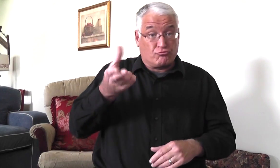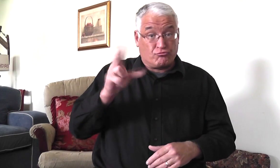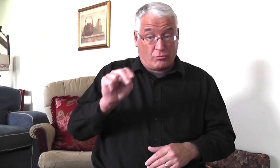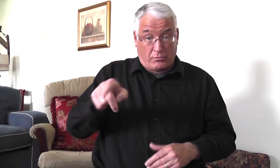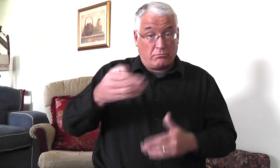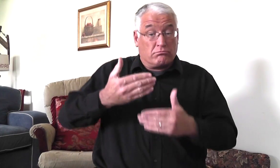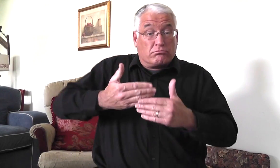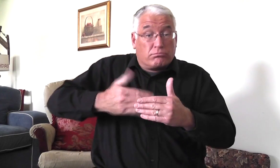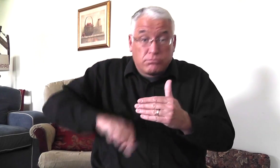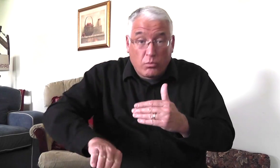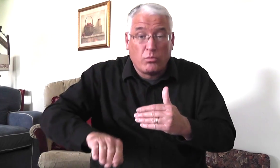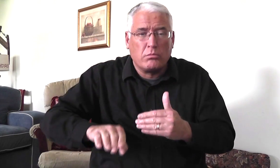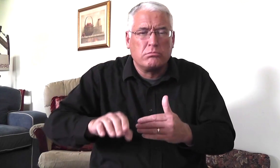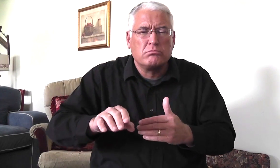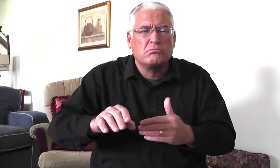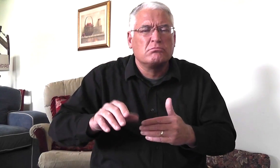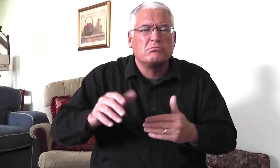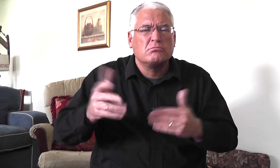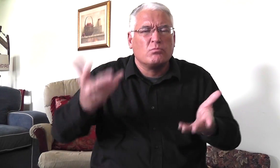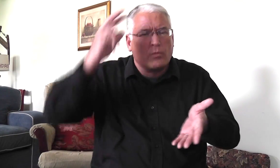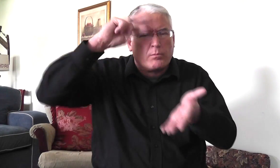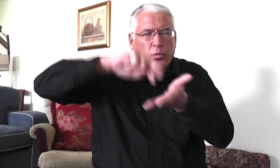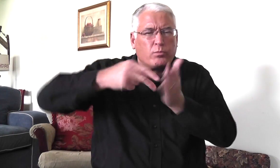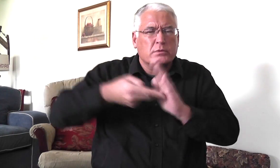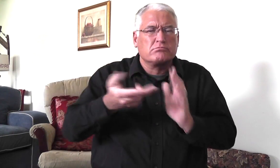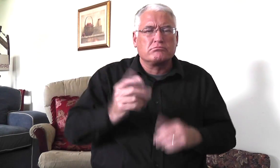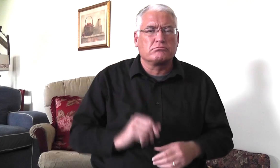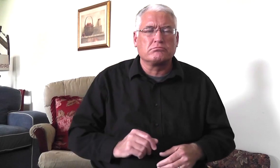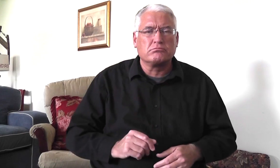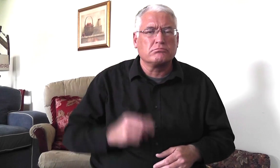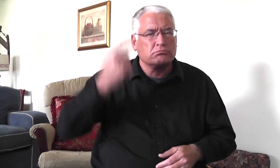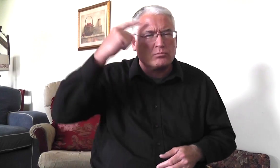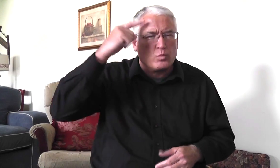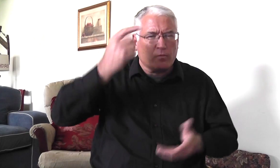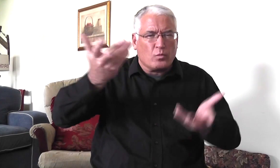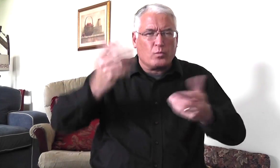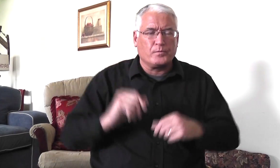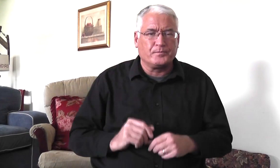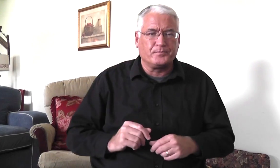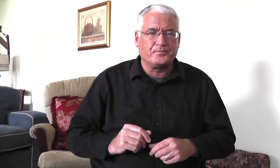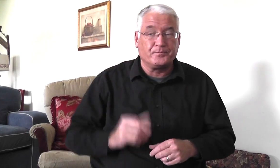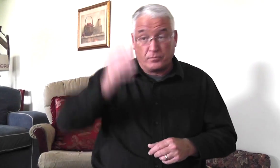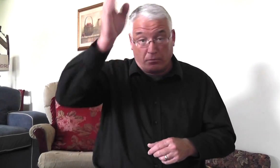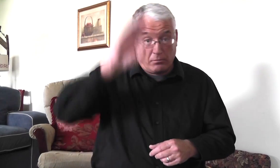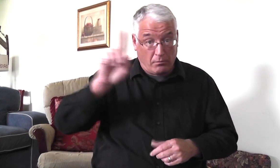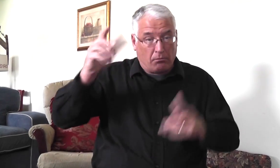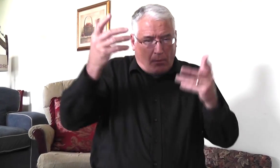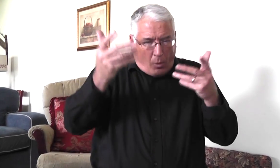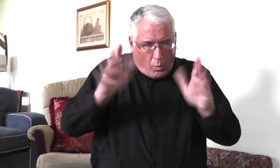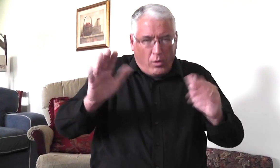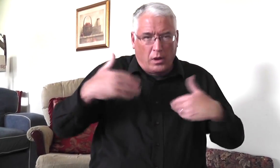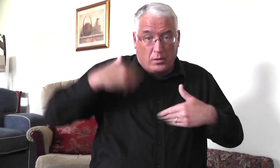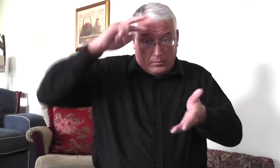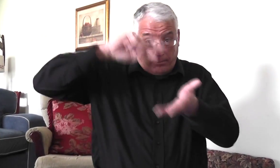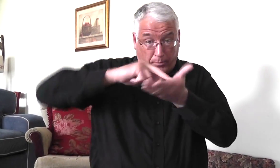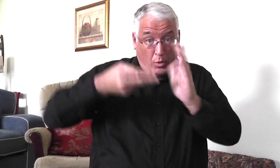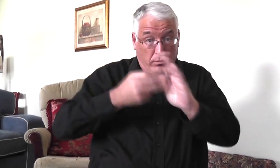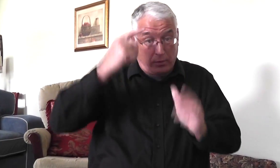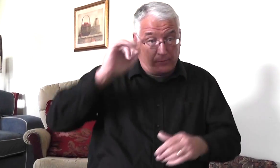worthy to be compared close to Jesus. He was so humble, and what was the purpose of this? Well,